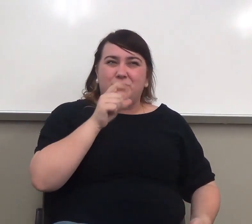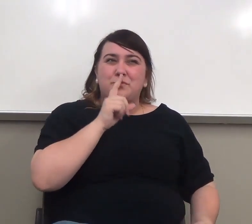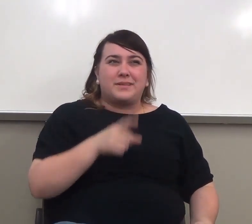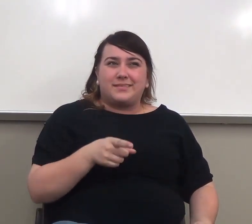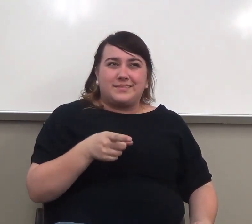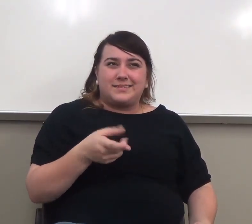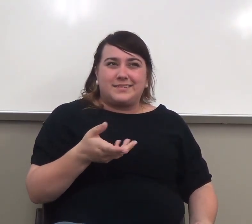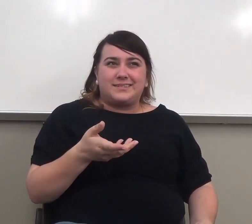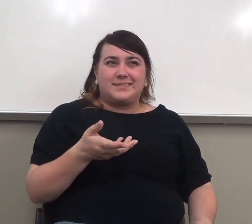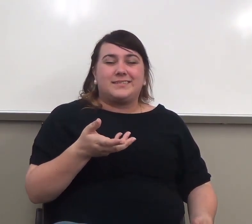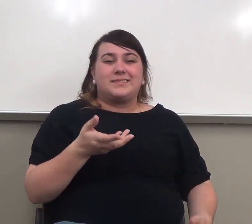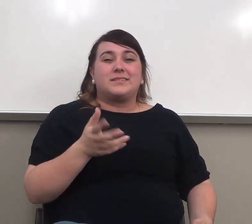writing,